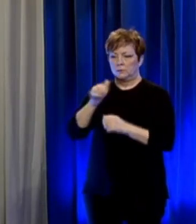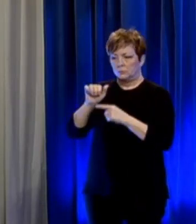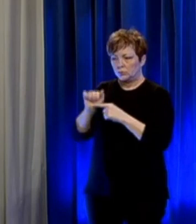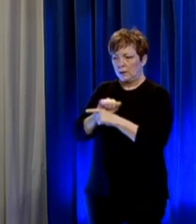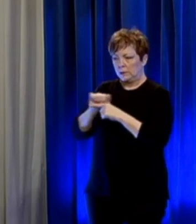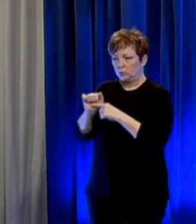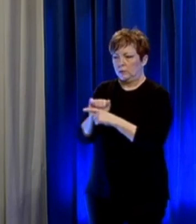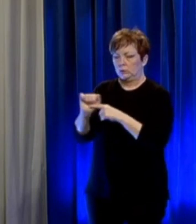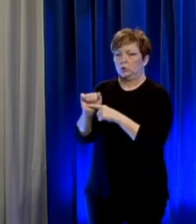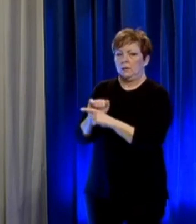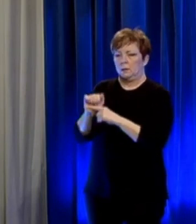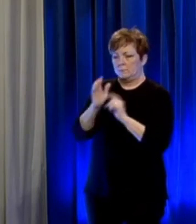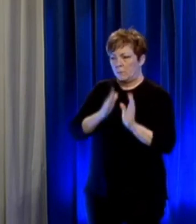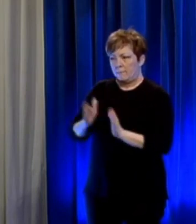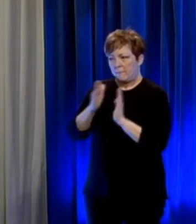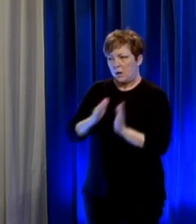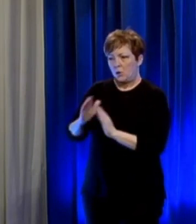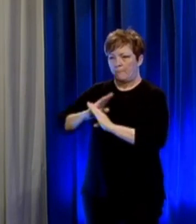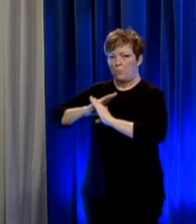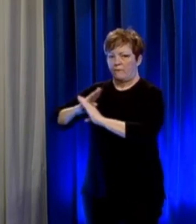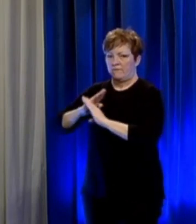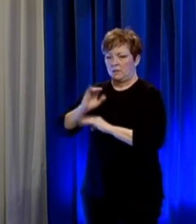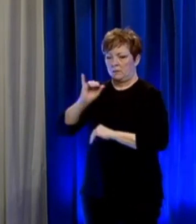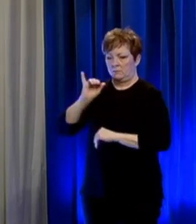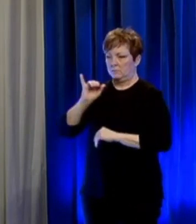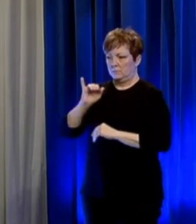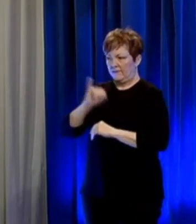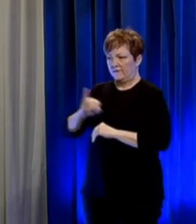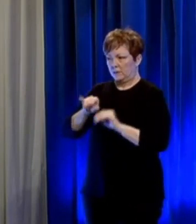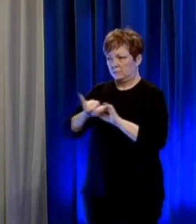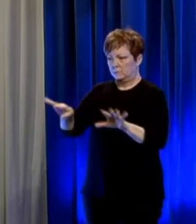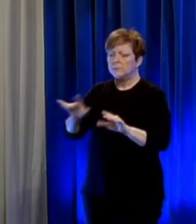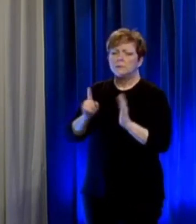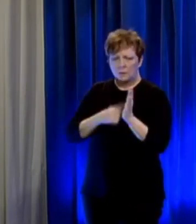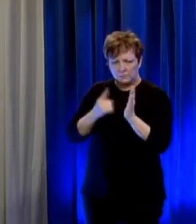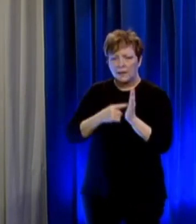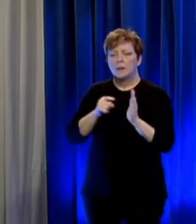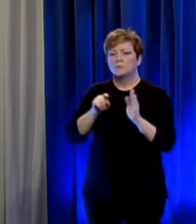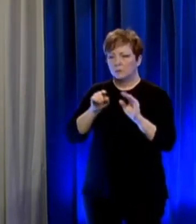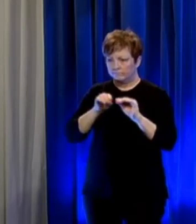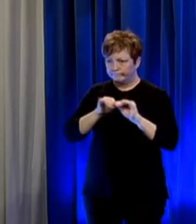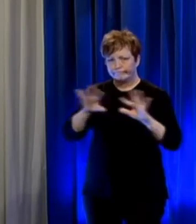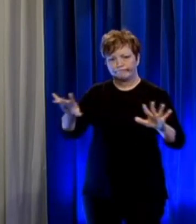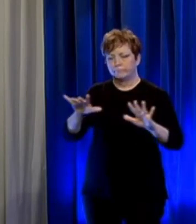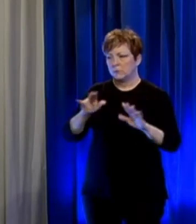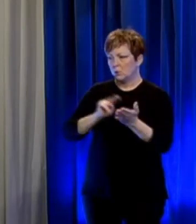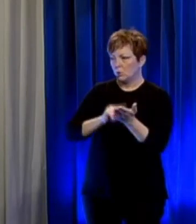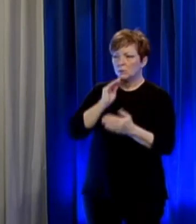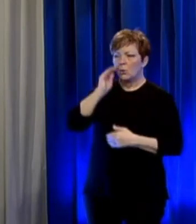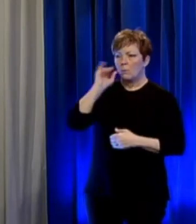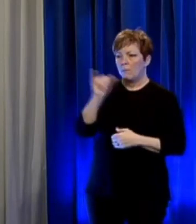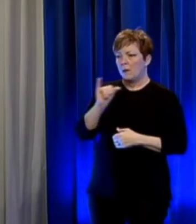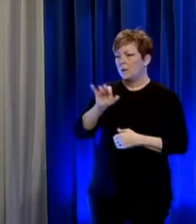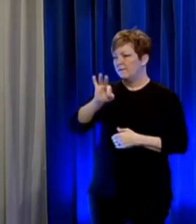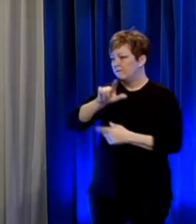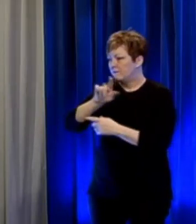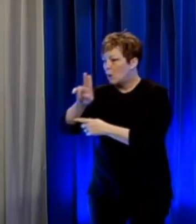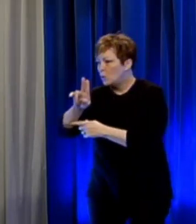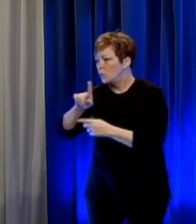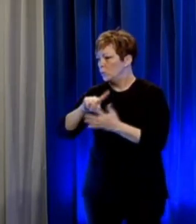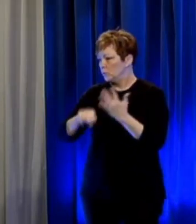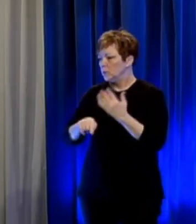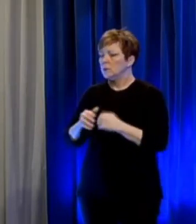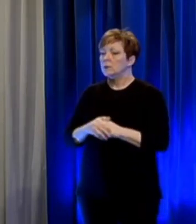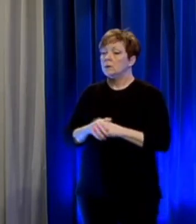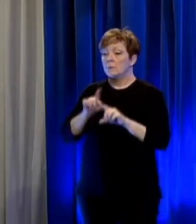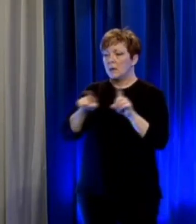staff and trying to prevent this. And there can occasionally be outbreaks in nursing homes of certain illnesses like influenza. So